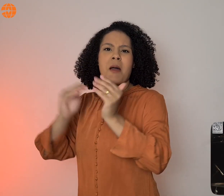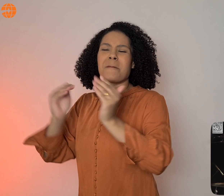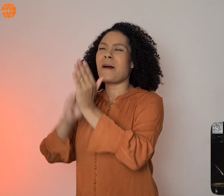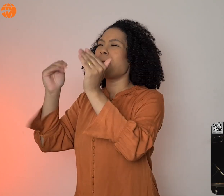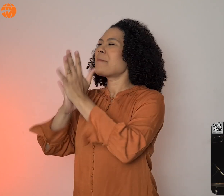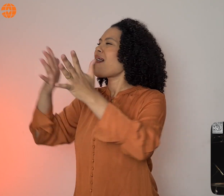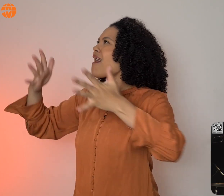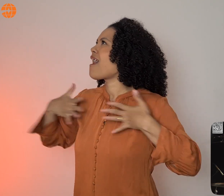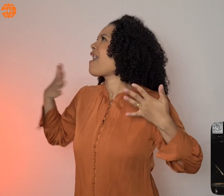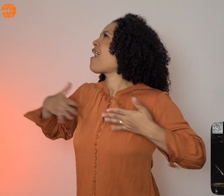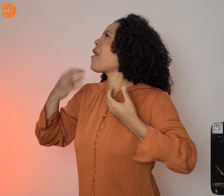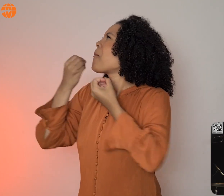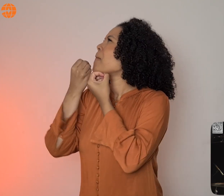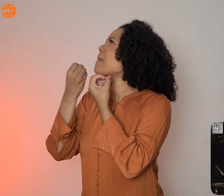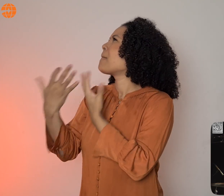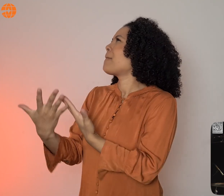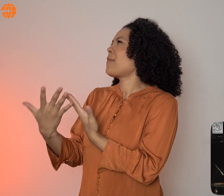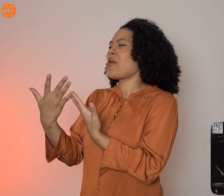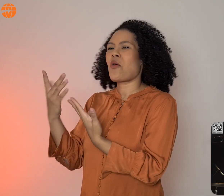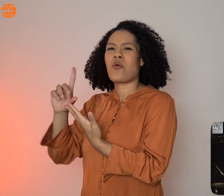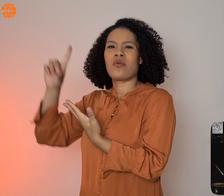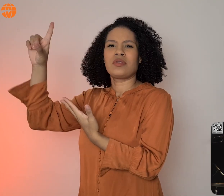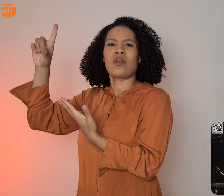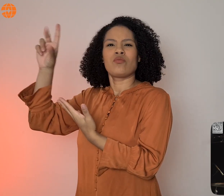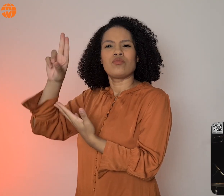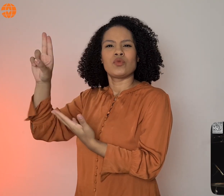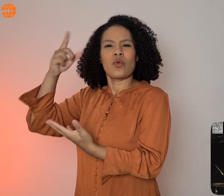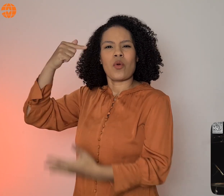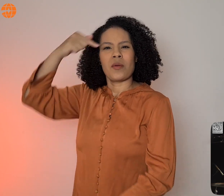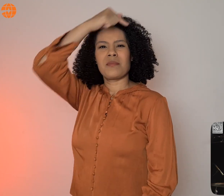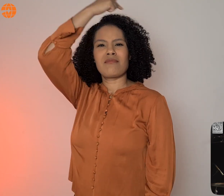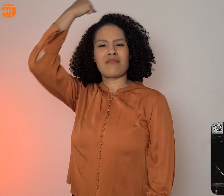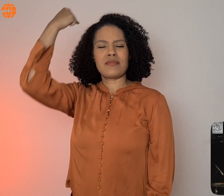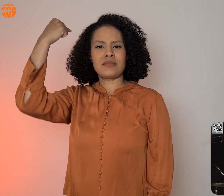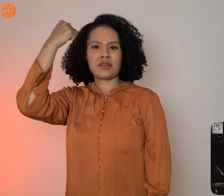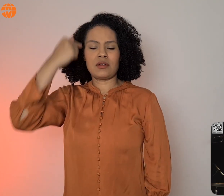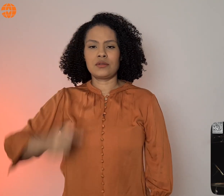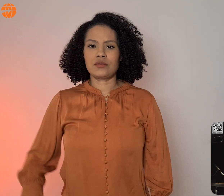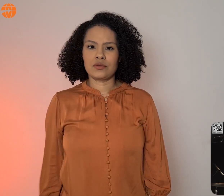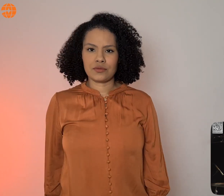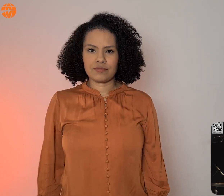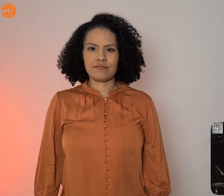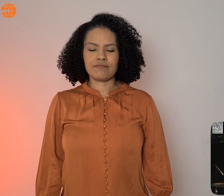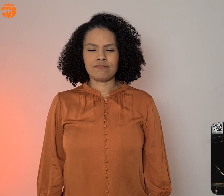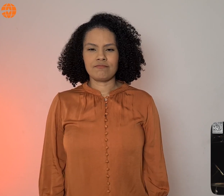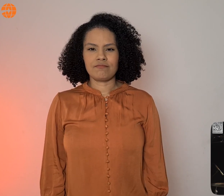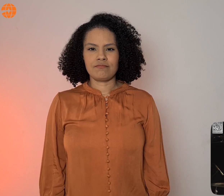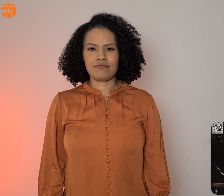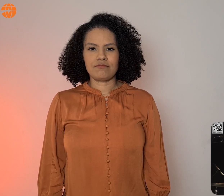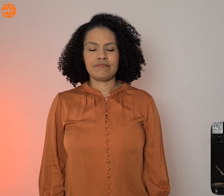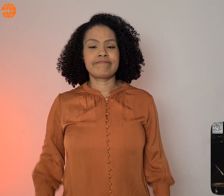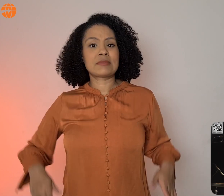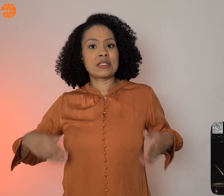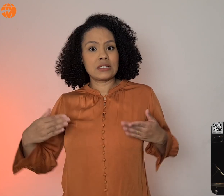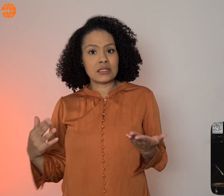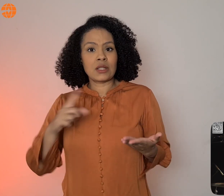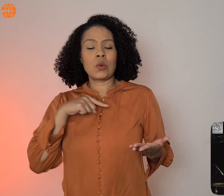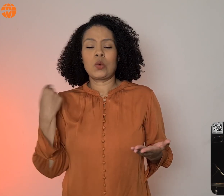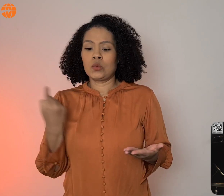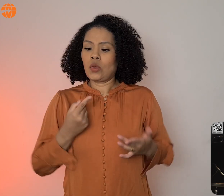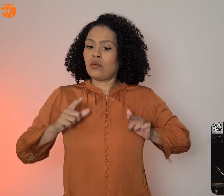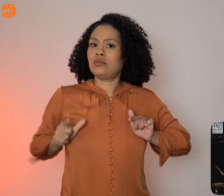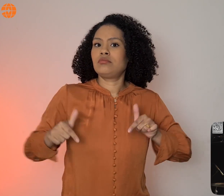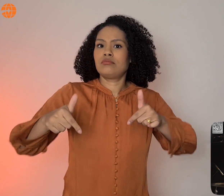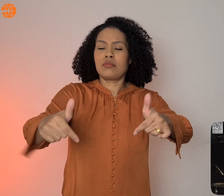vou bendizer a Deus e ao seu santo nome. And that's what we do. We are to bless him. His name is his